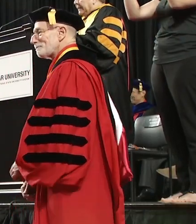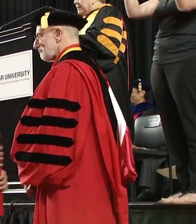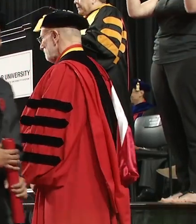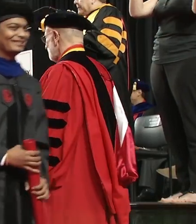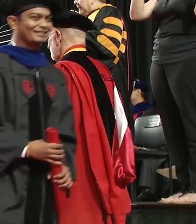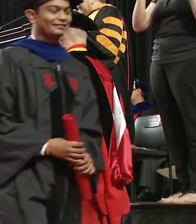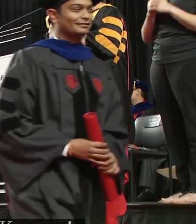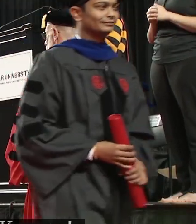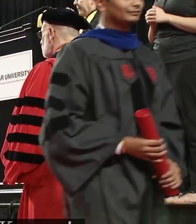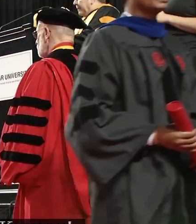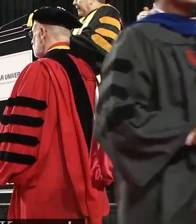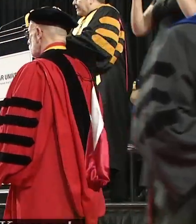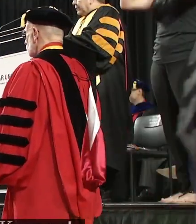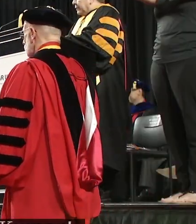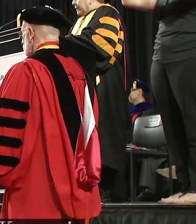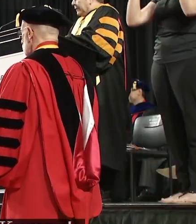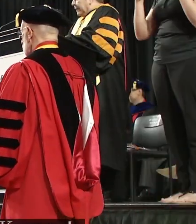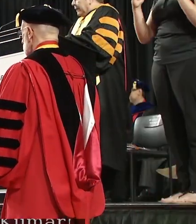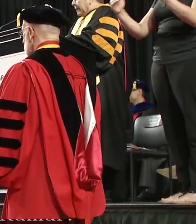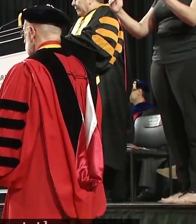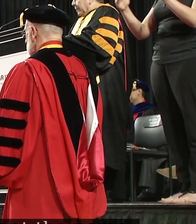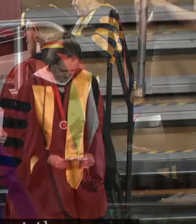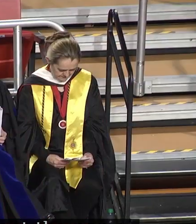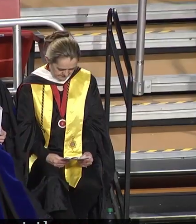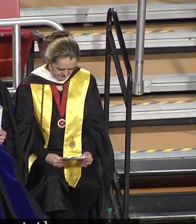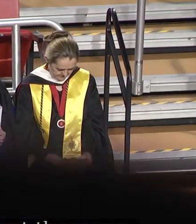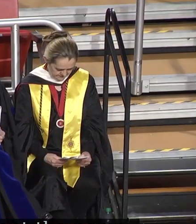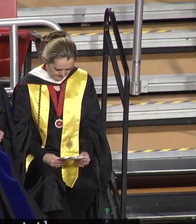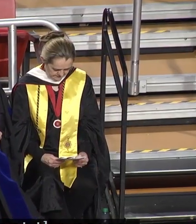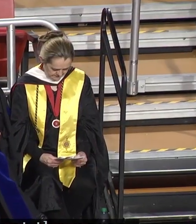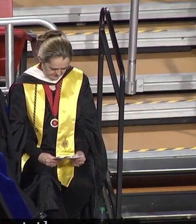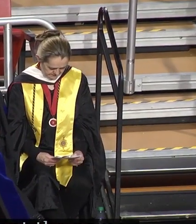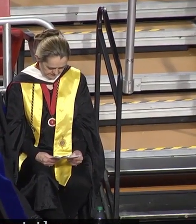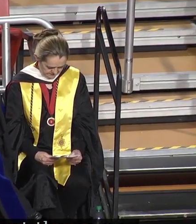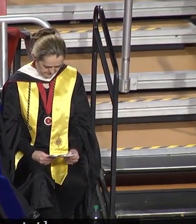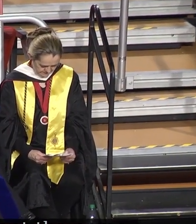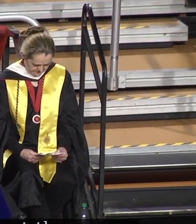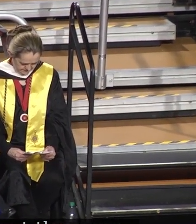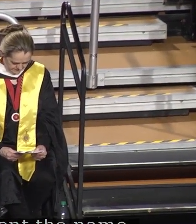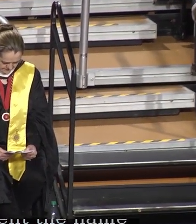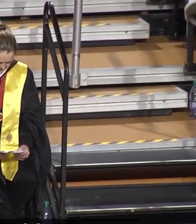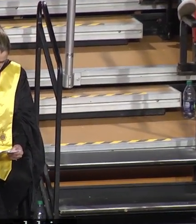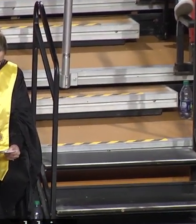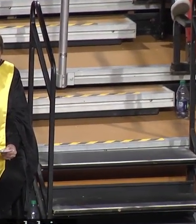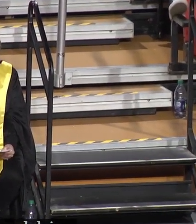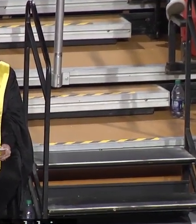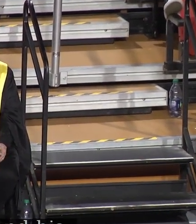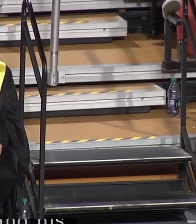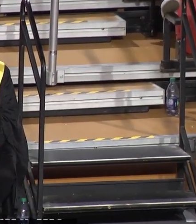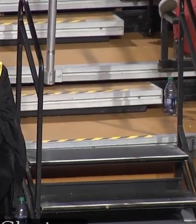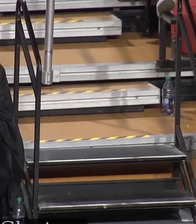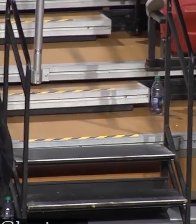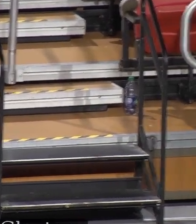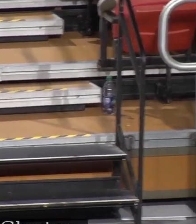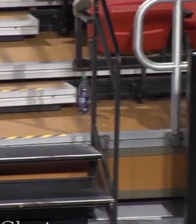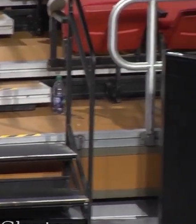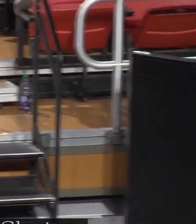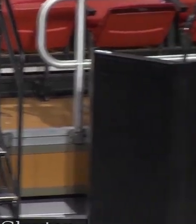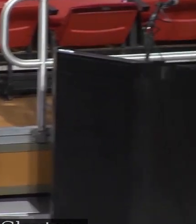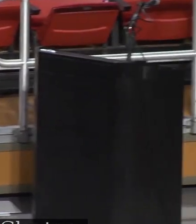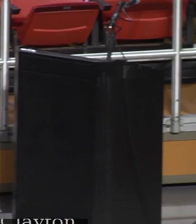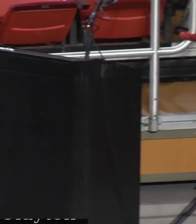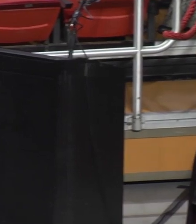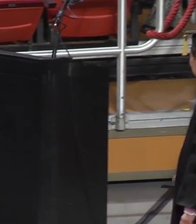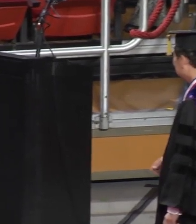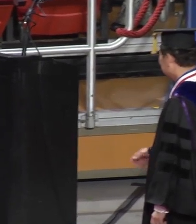I am pleased to present the name of Ashur Rahman and his doctoral advisor, Dr. Clayton Jeffries.